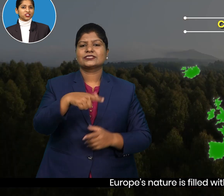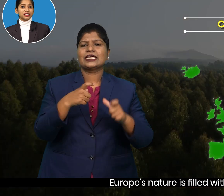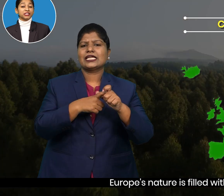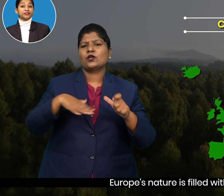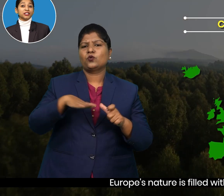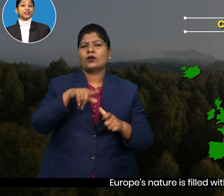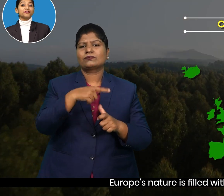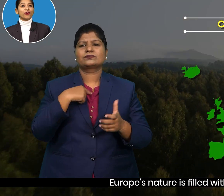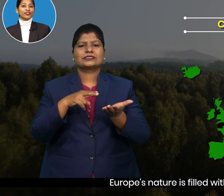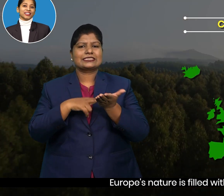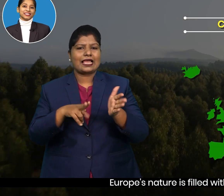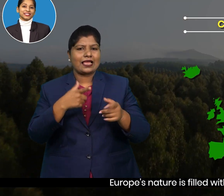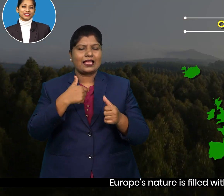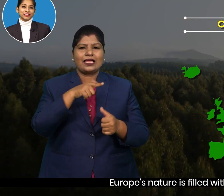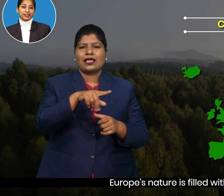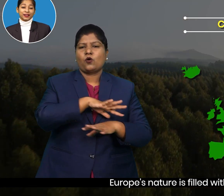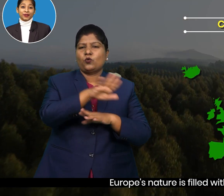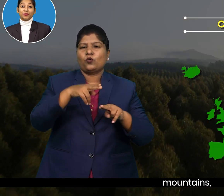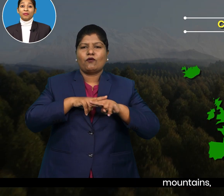Europe's nature is filled with forests,